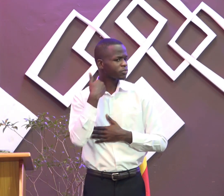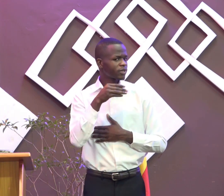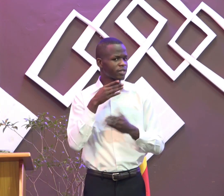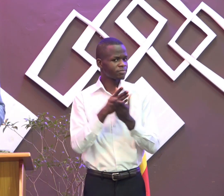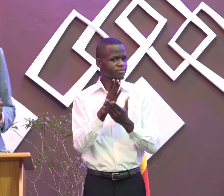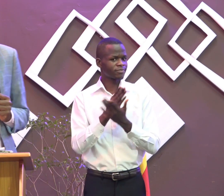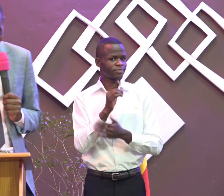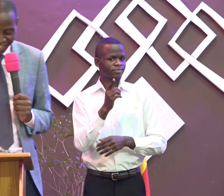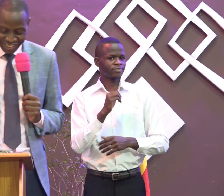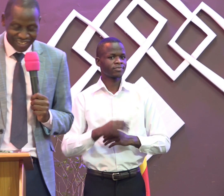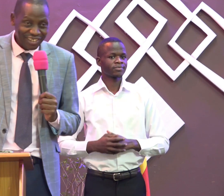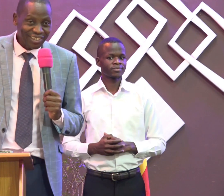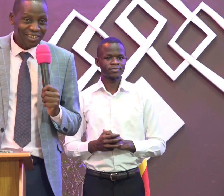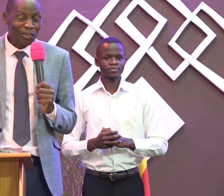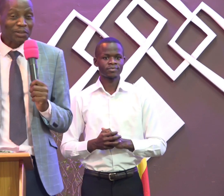mazimu.